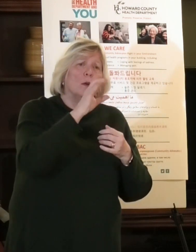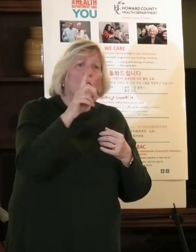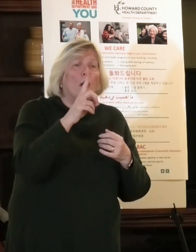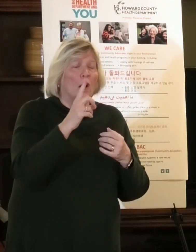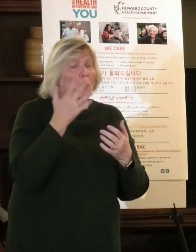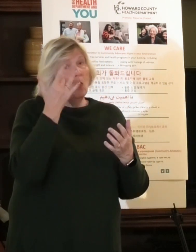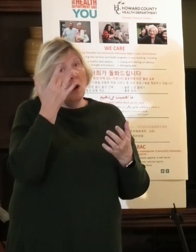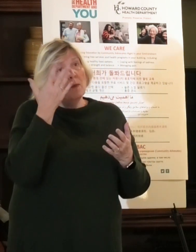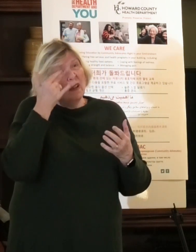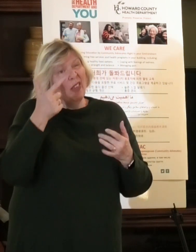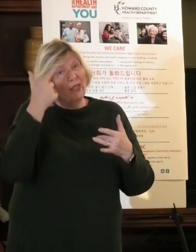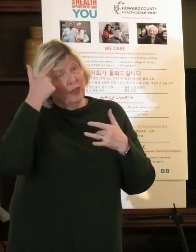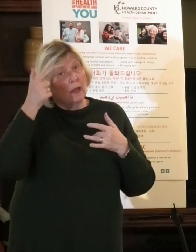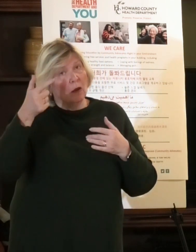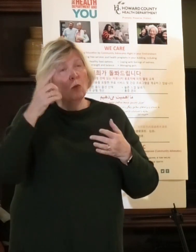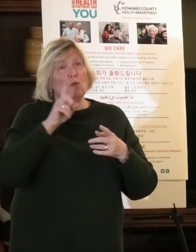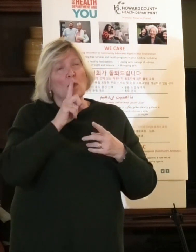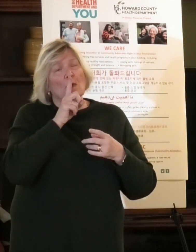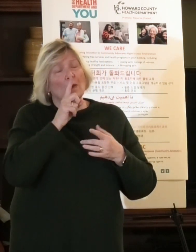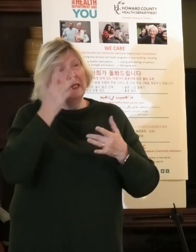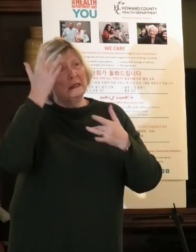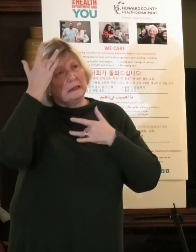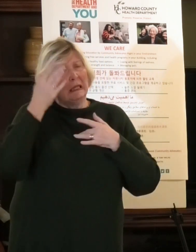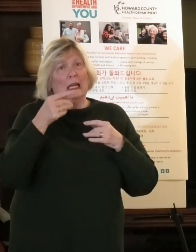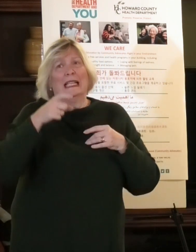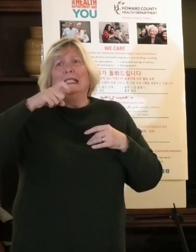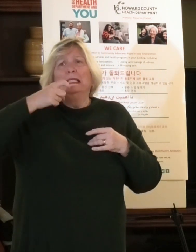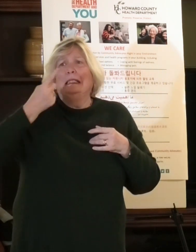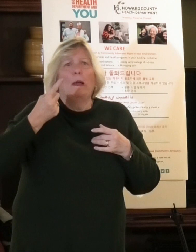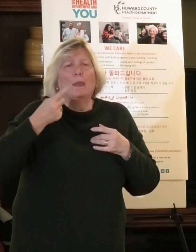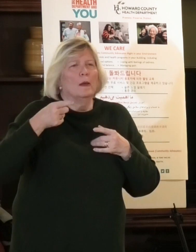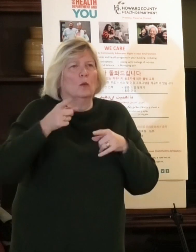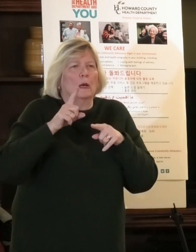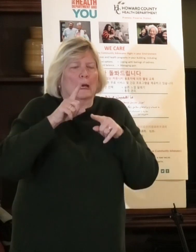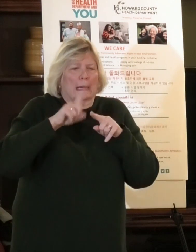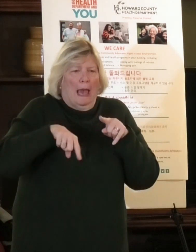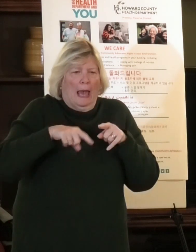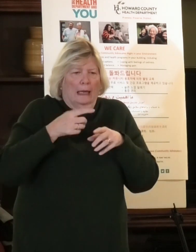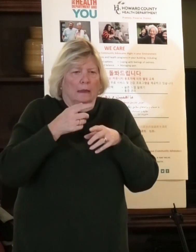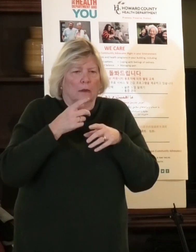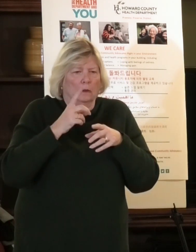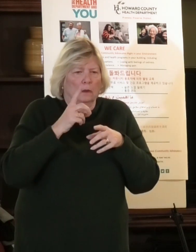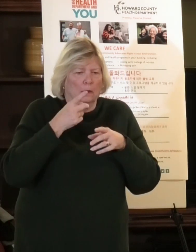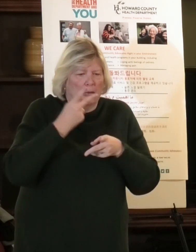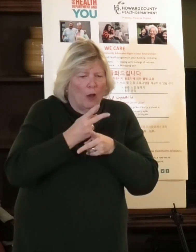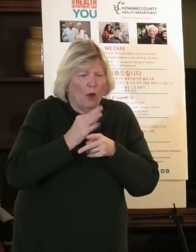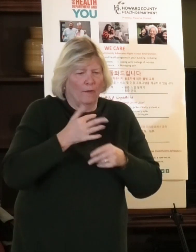you're really sick and you need something that you can't help yourself with.